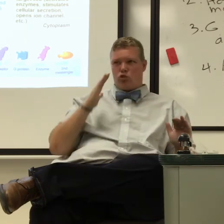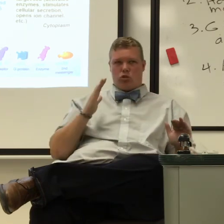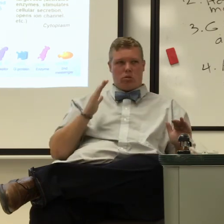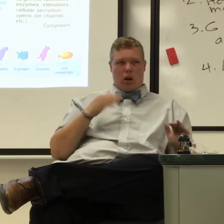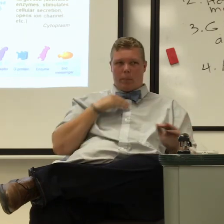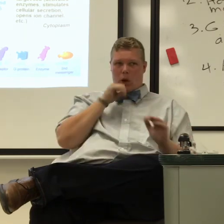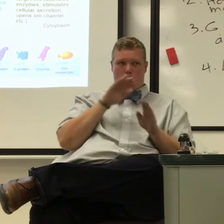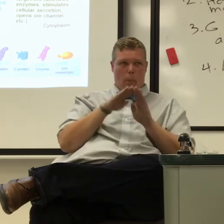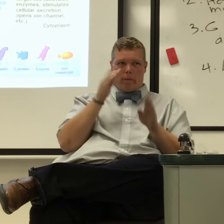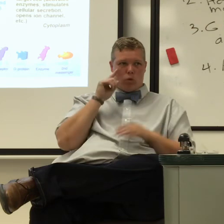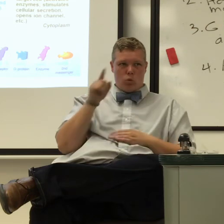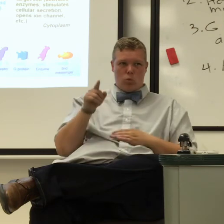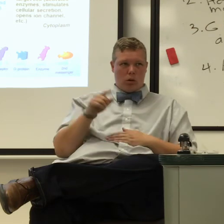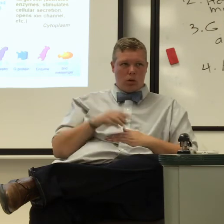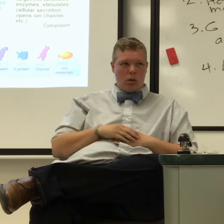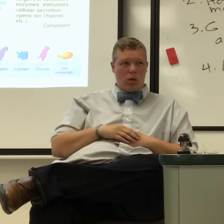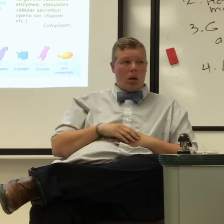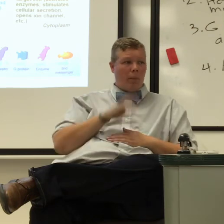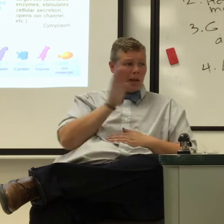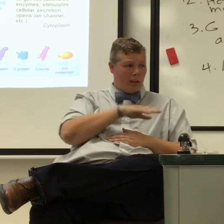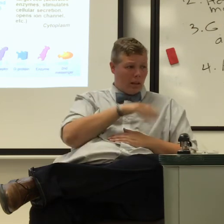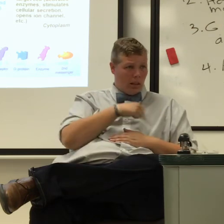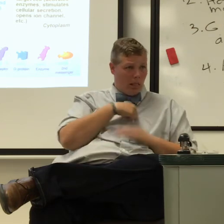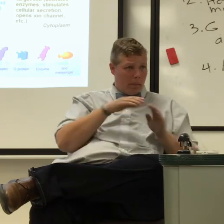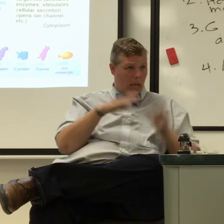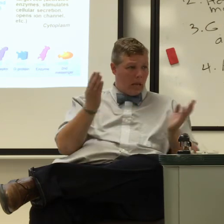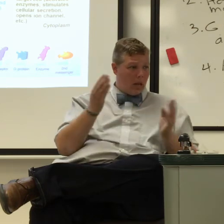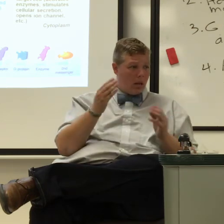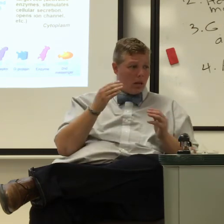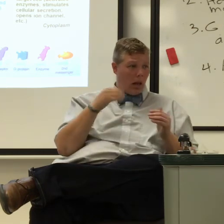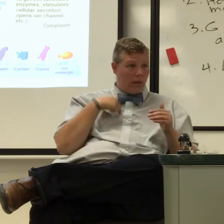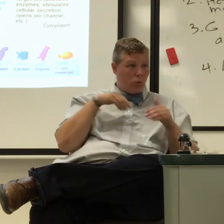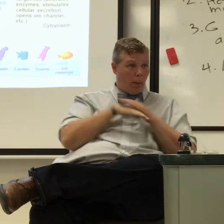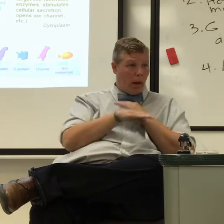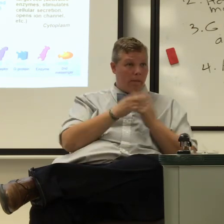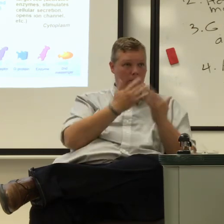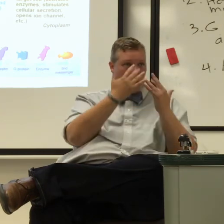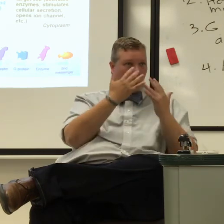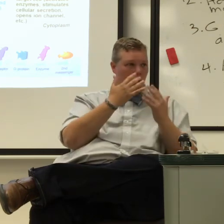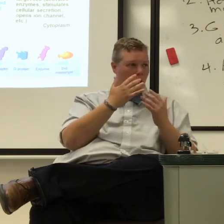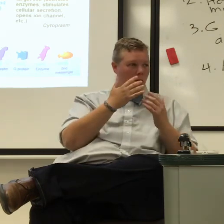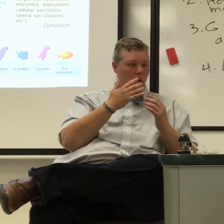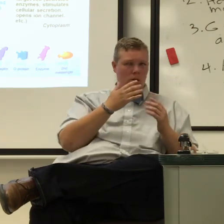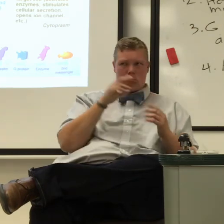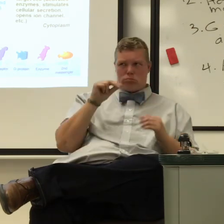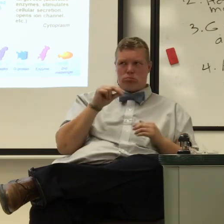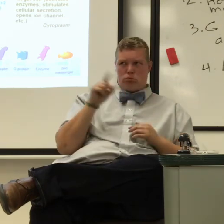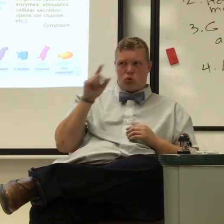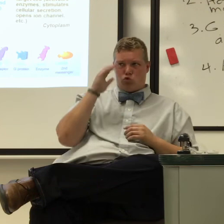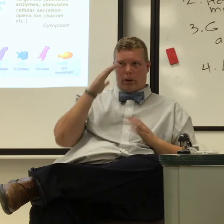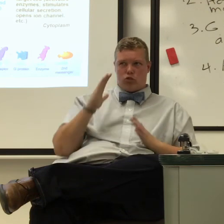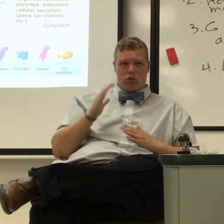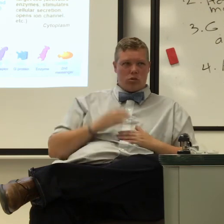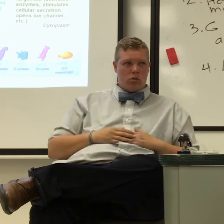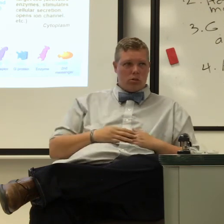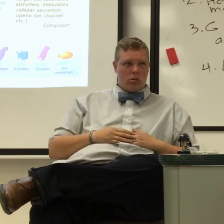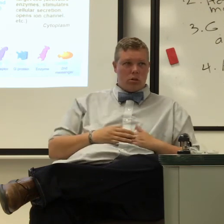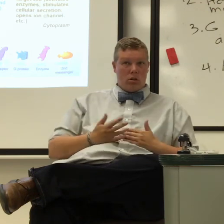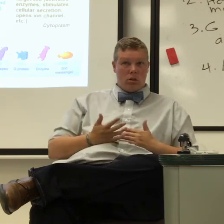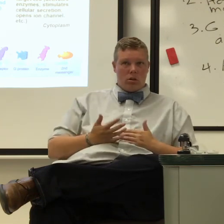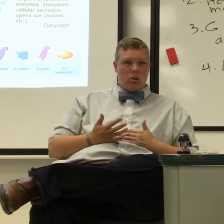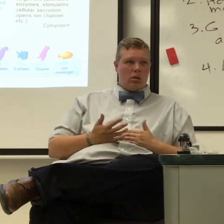So I'm like, hey, let me in. There's a fire. I'll help you put the fire out. And the kid, no, I'm not gonna do it. So I'm like,